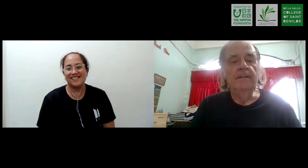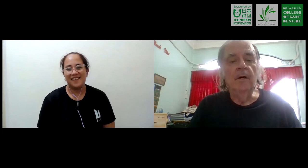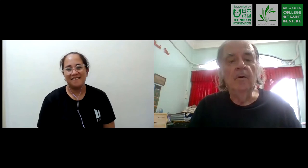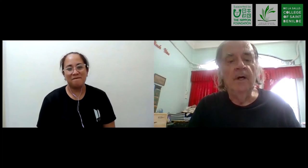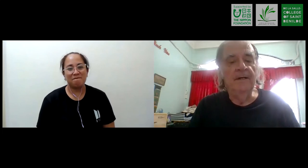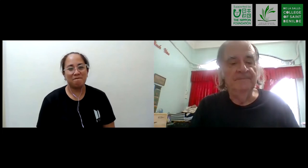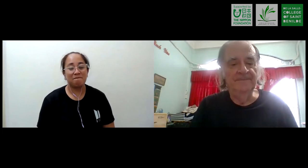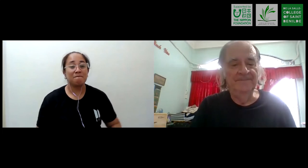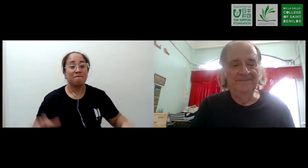So,